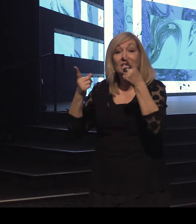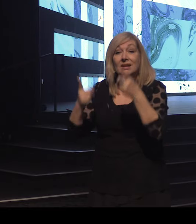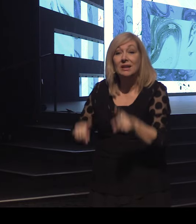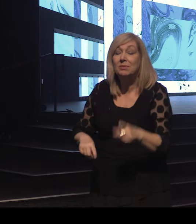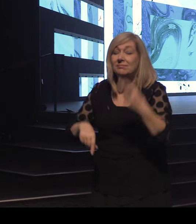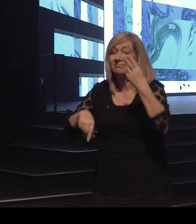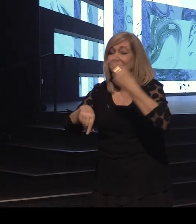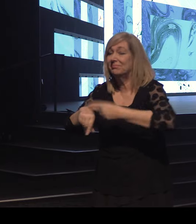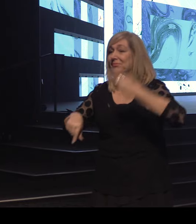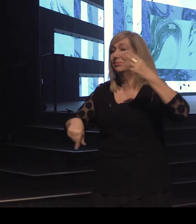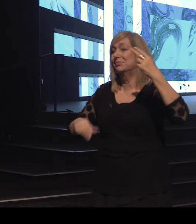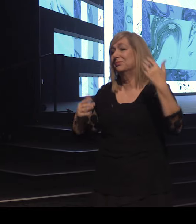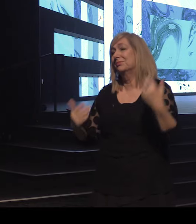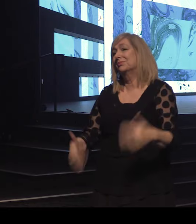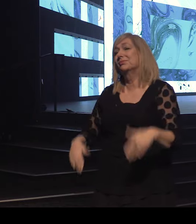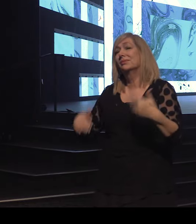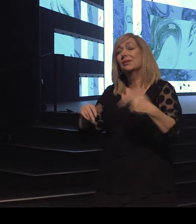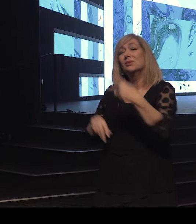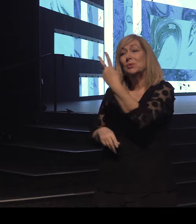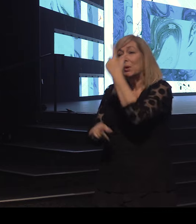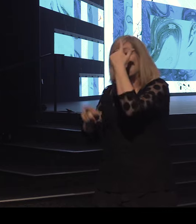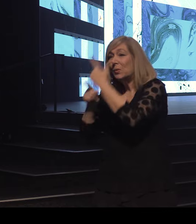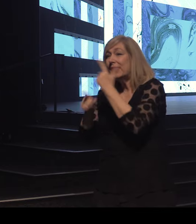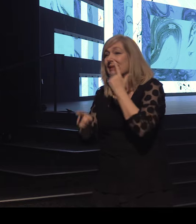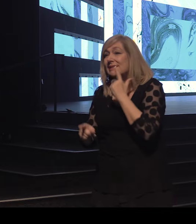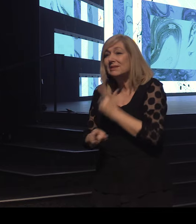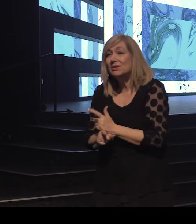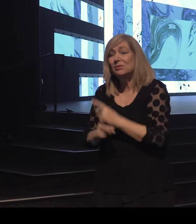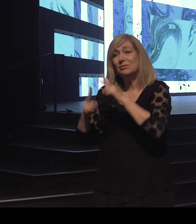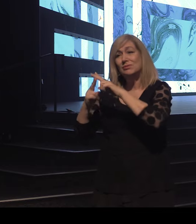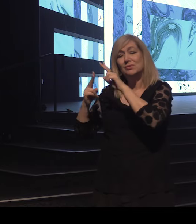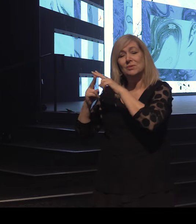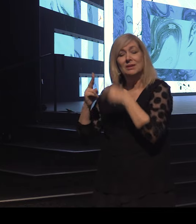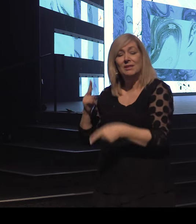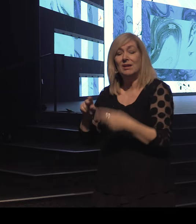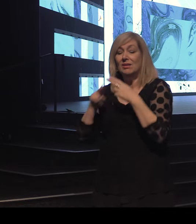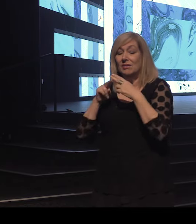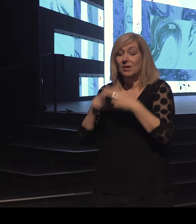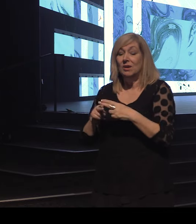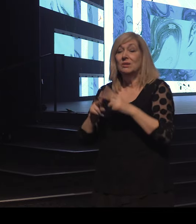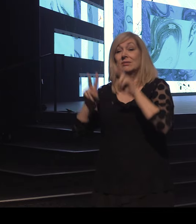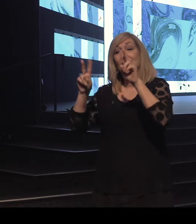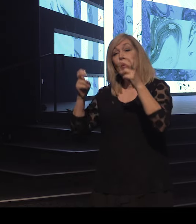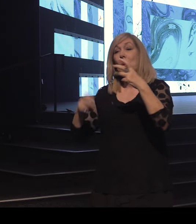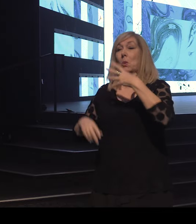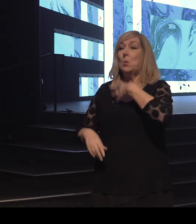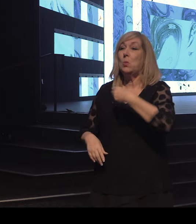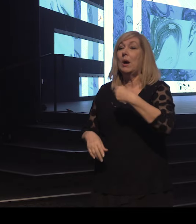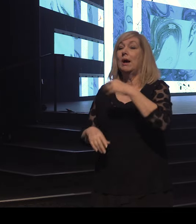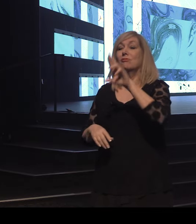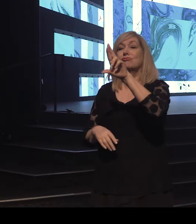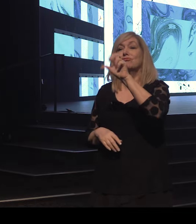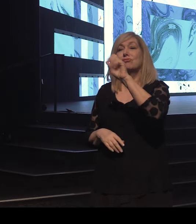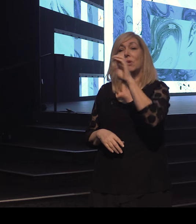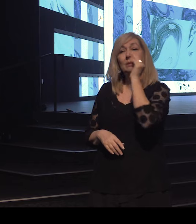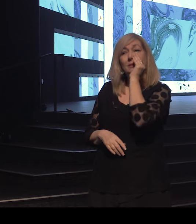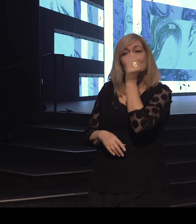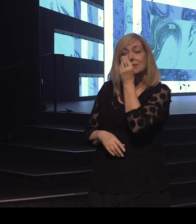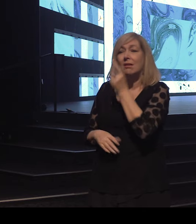of history. The two siblings, together with two friends, formed what they called the White Rose, an